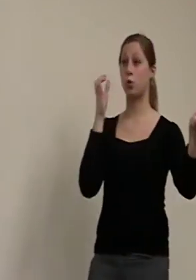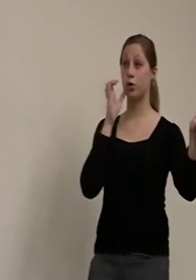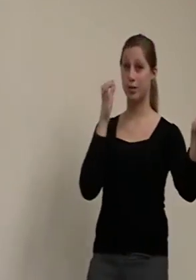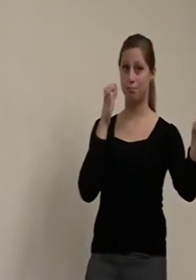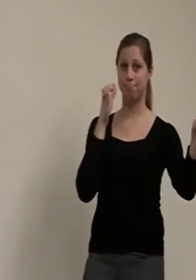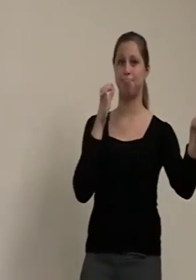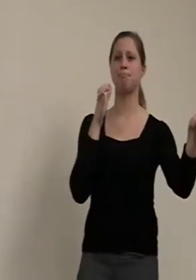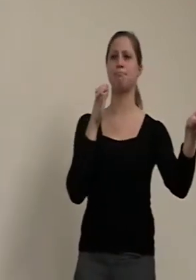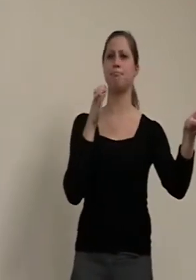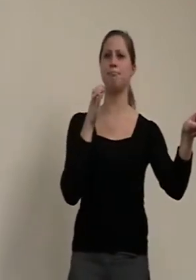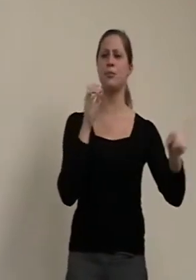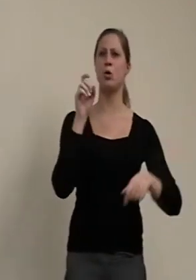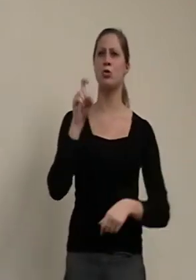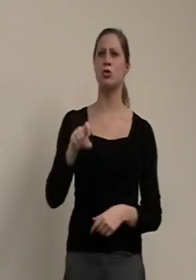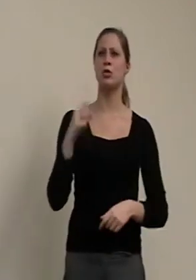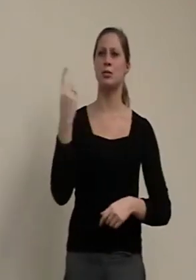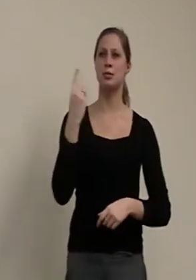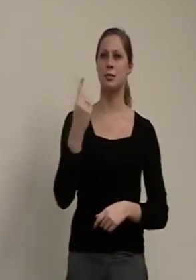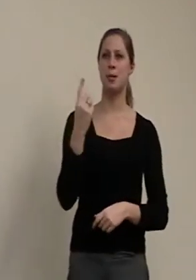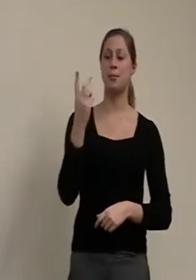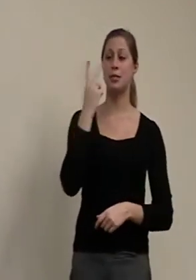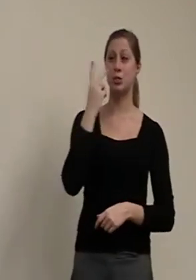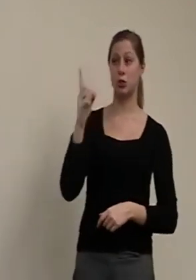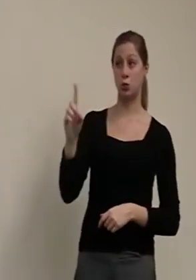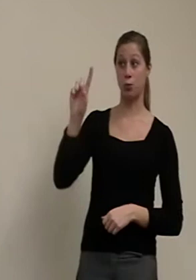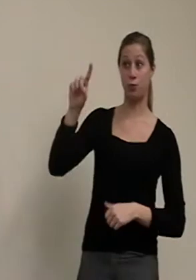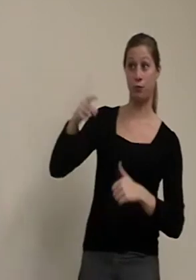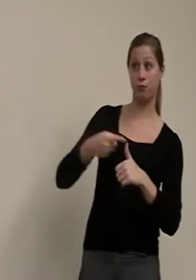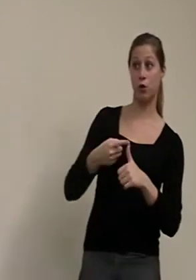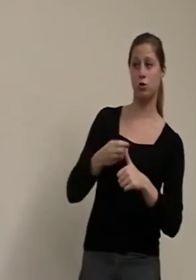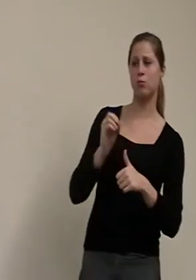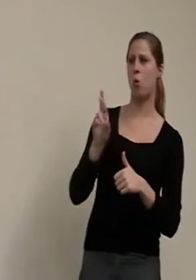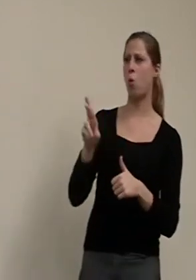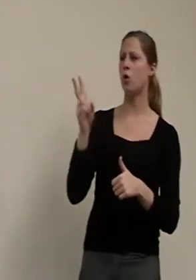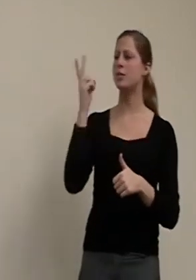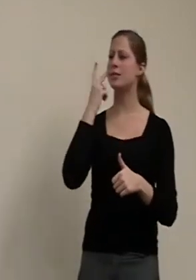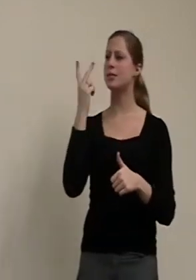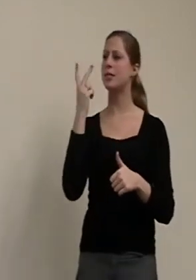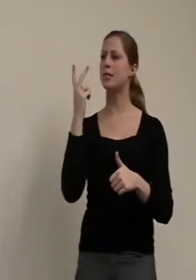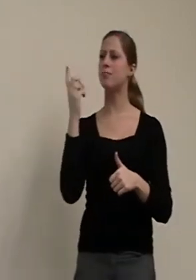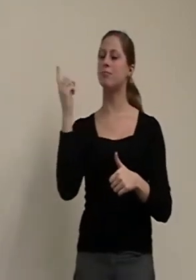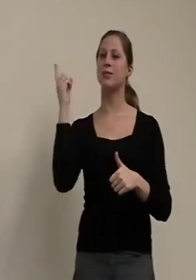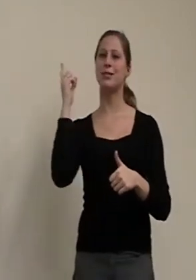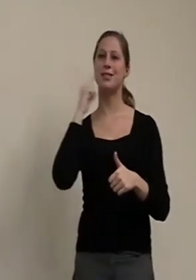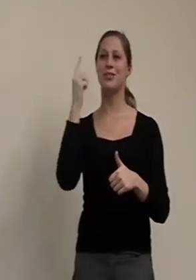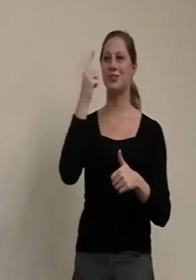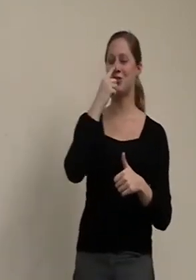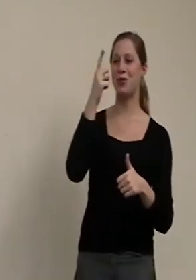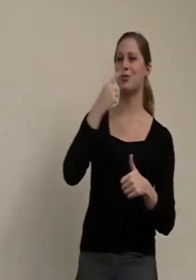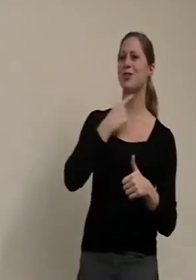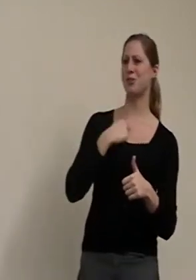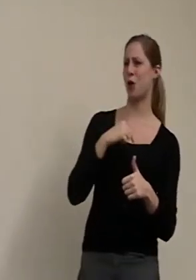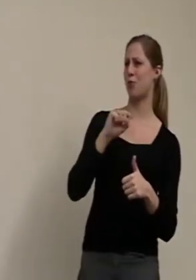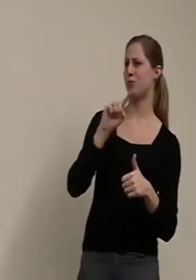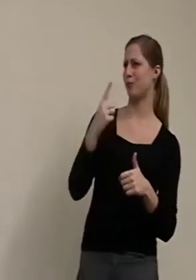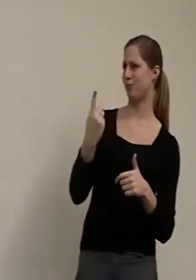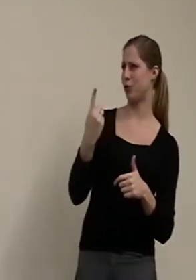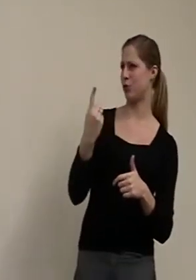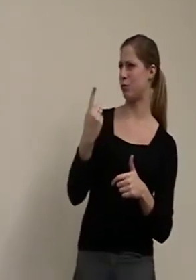go see you first, or should they go see an ear, throat, and ear, nose, and throat That's a very good. doctor? Or, because